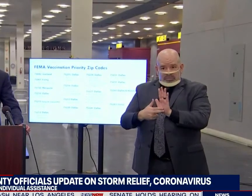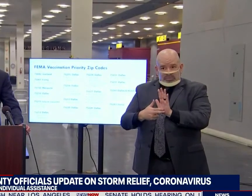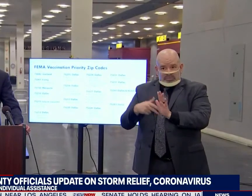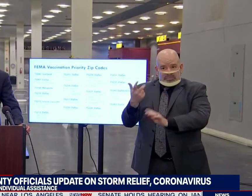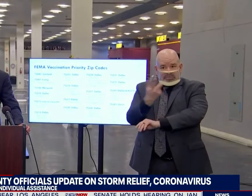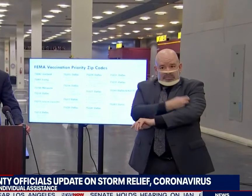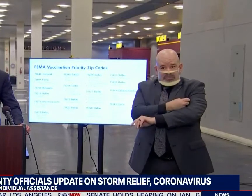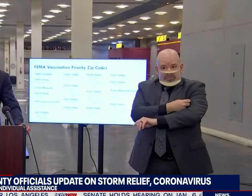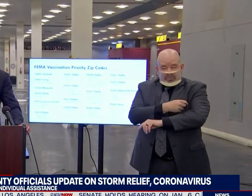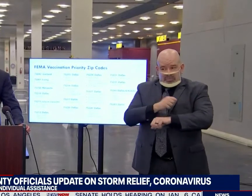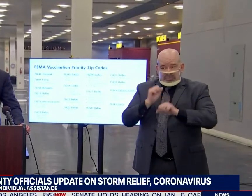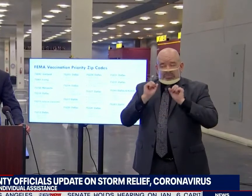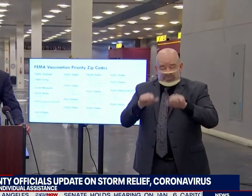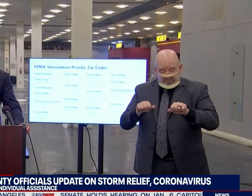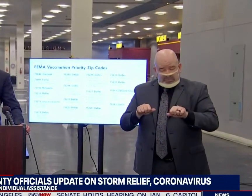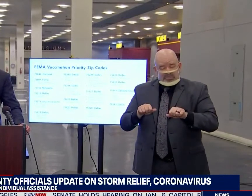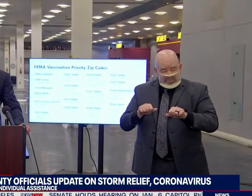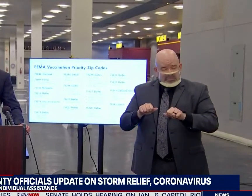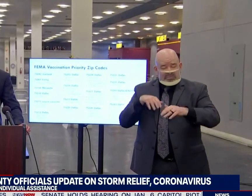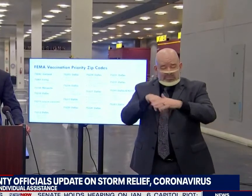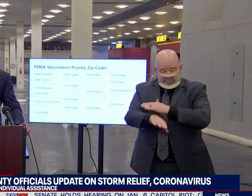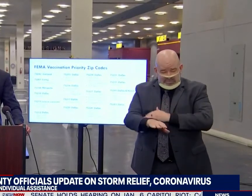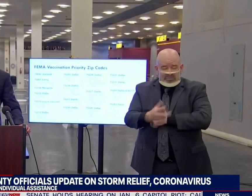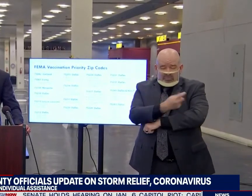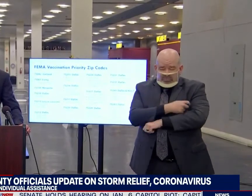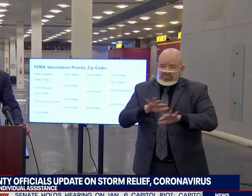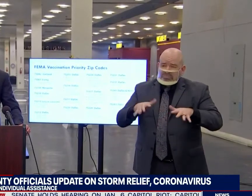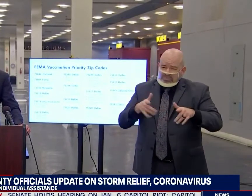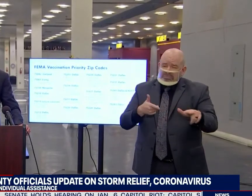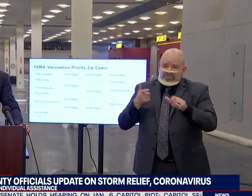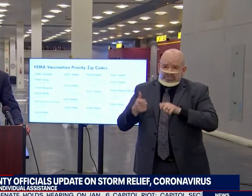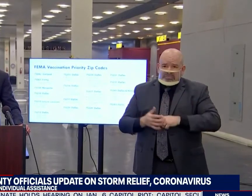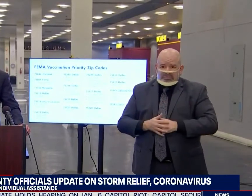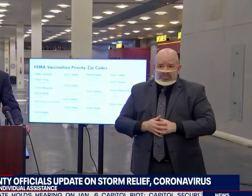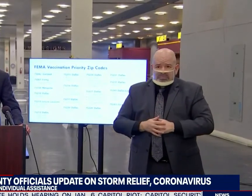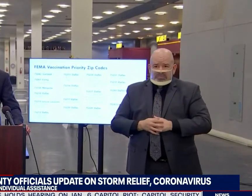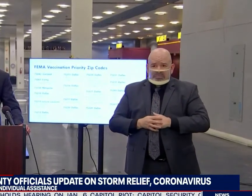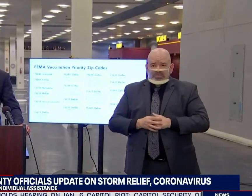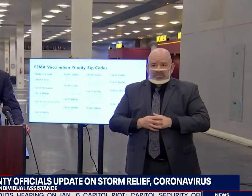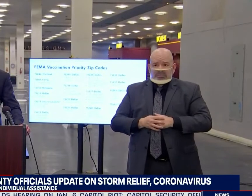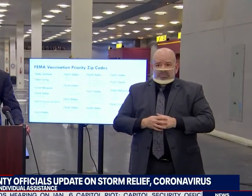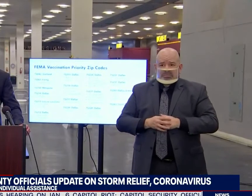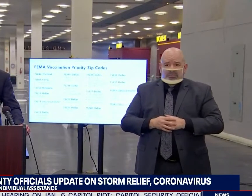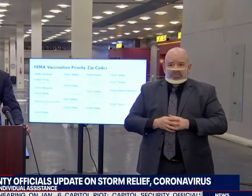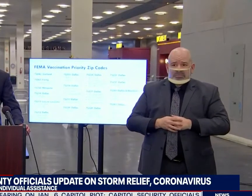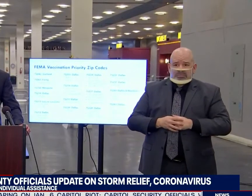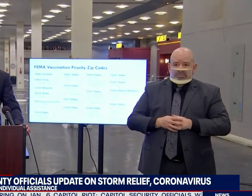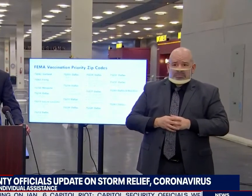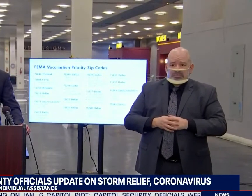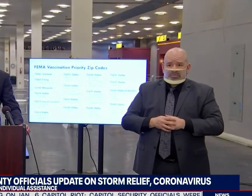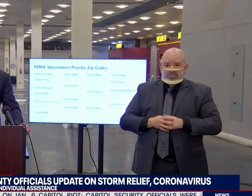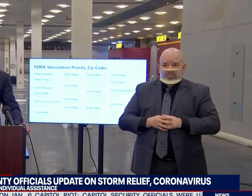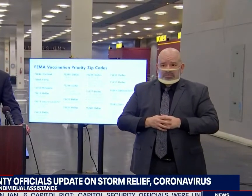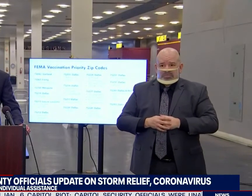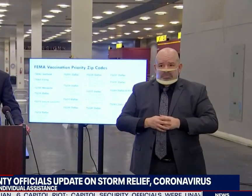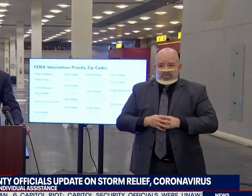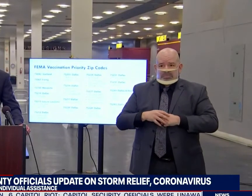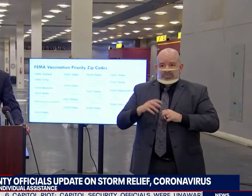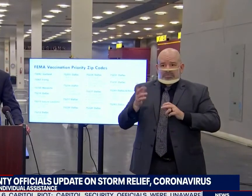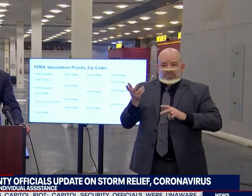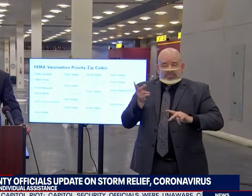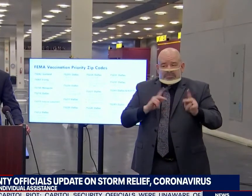program. Um, unfortunately, most of North Texas doesn't live in that those zip codes in Dallas and